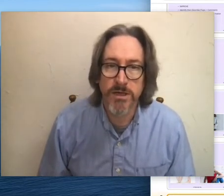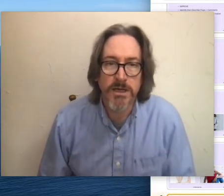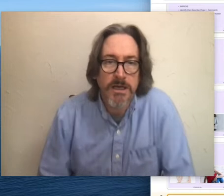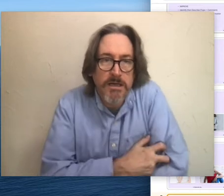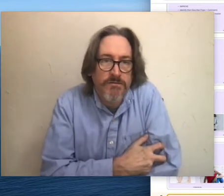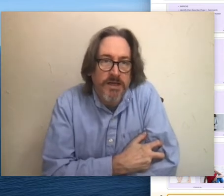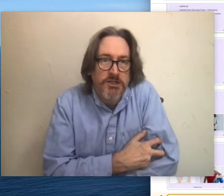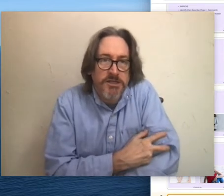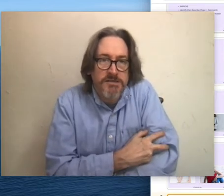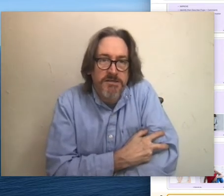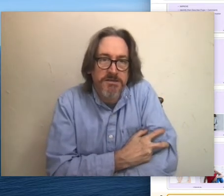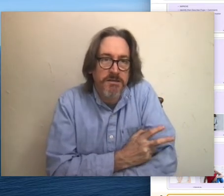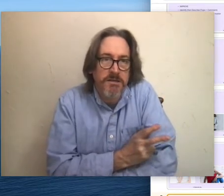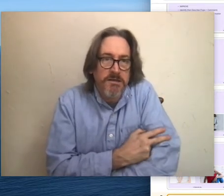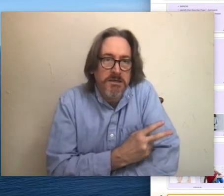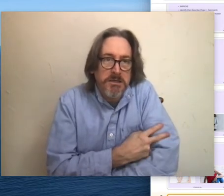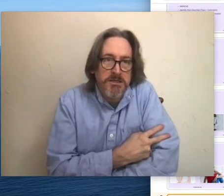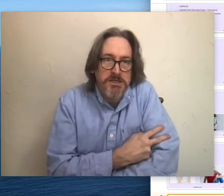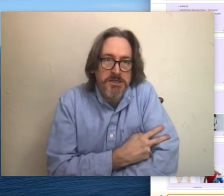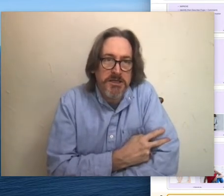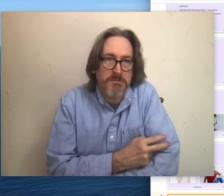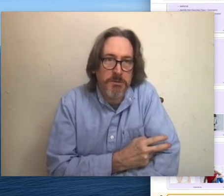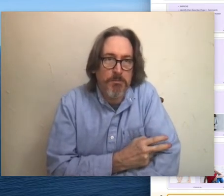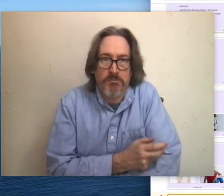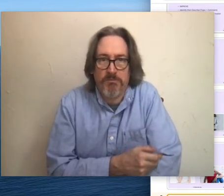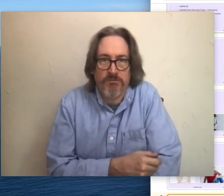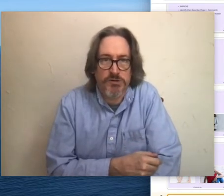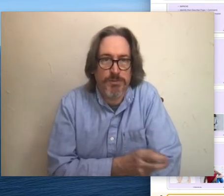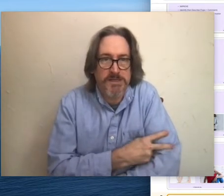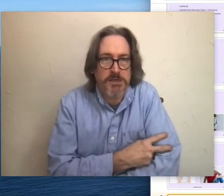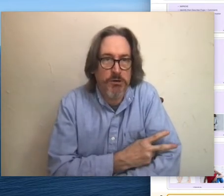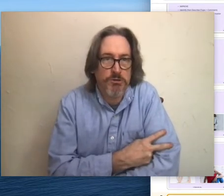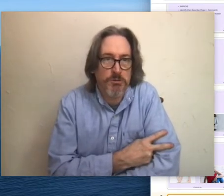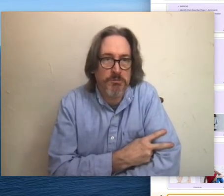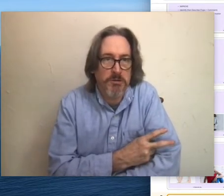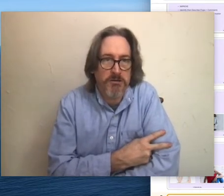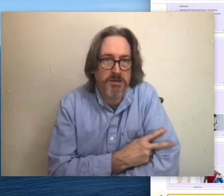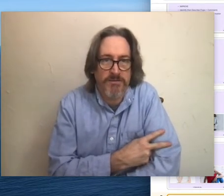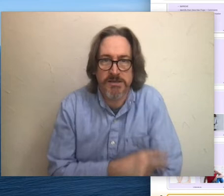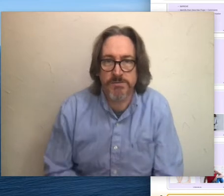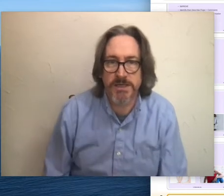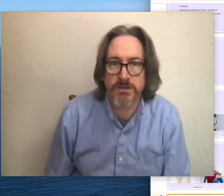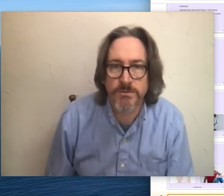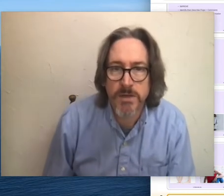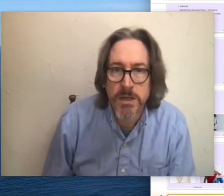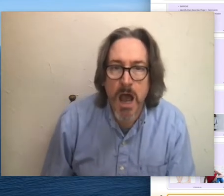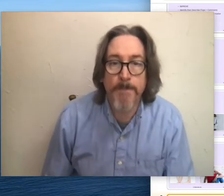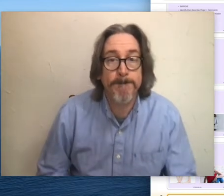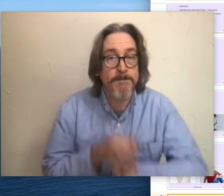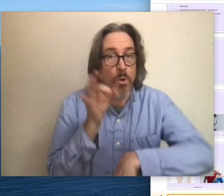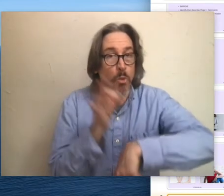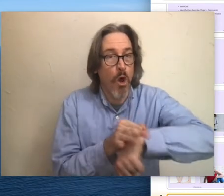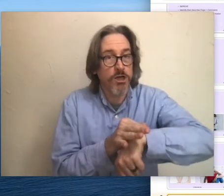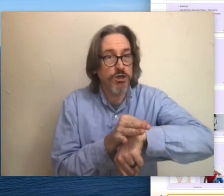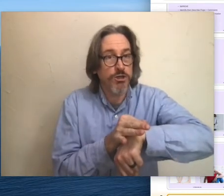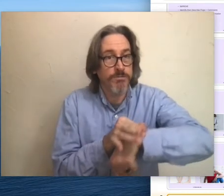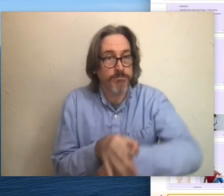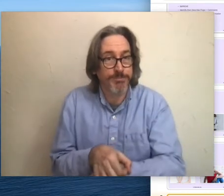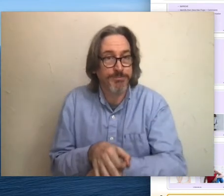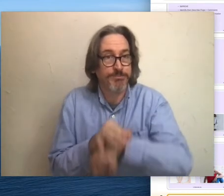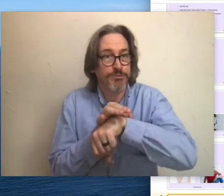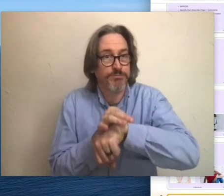I feel like she's the first base coach, or giving some signal.